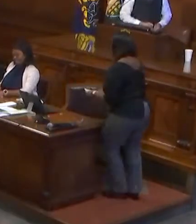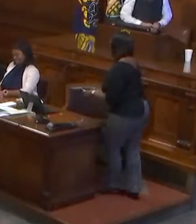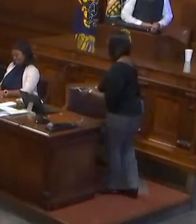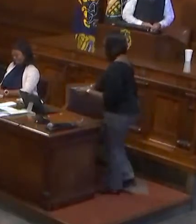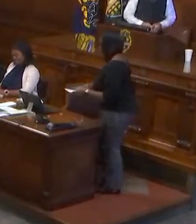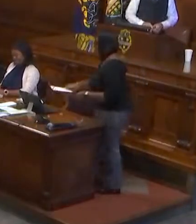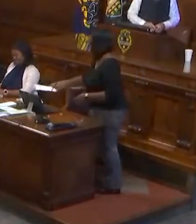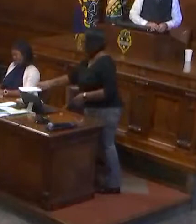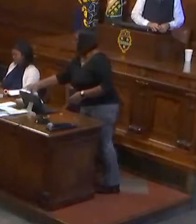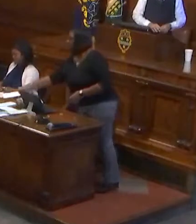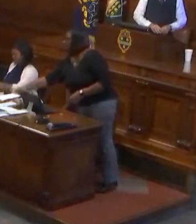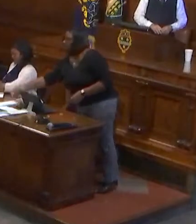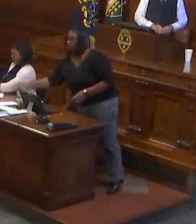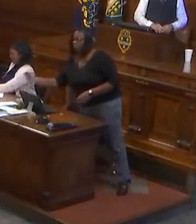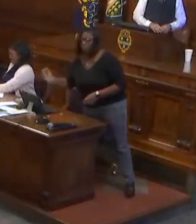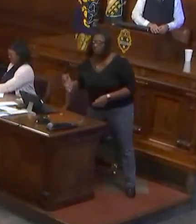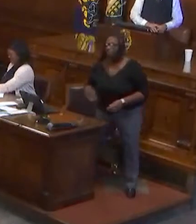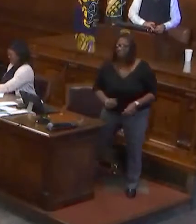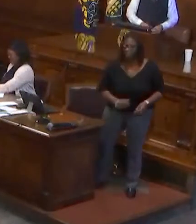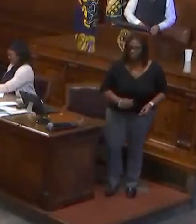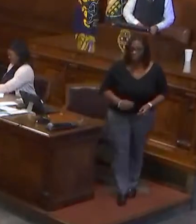is Councilman Anthony Coghill.